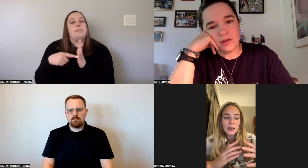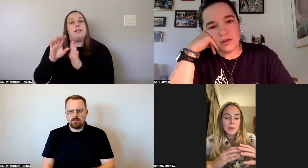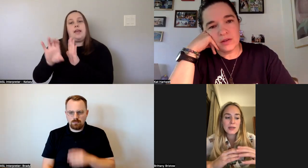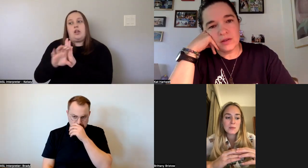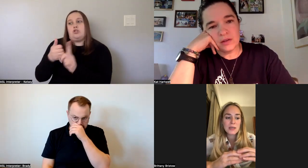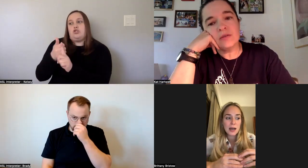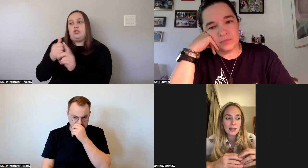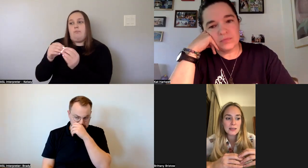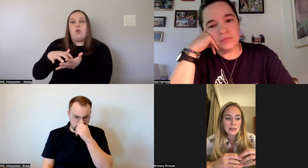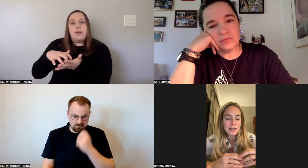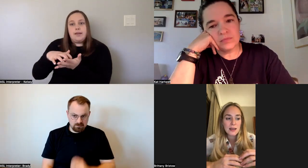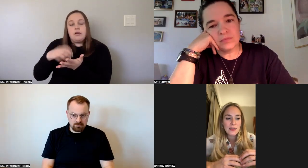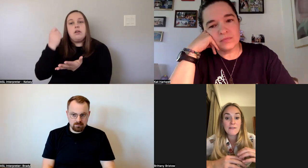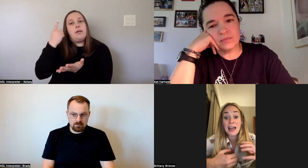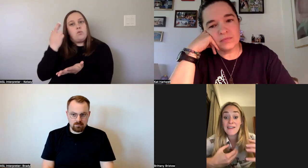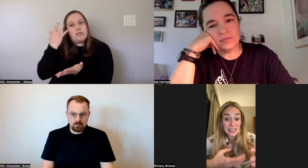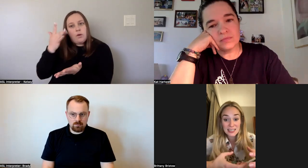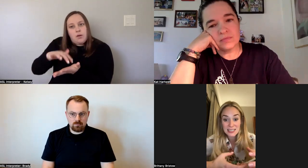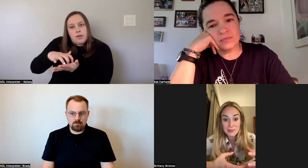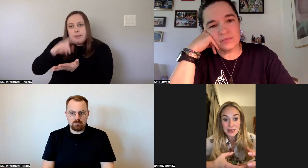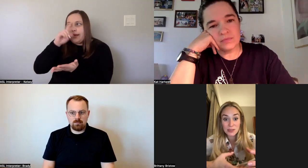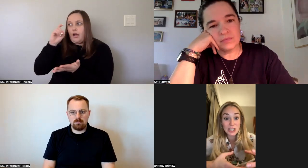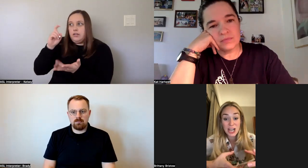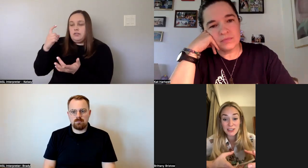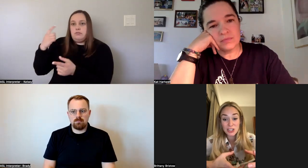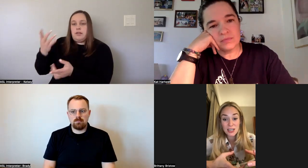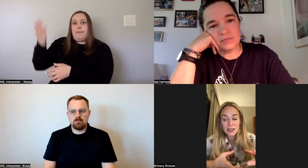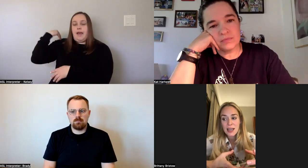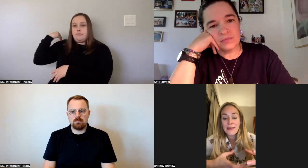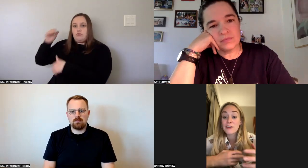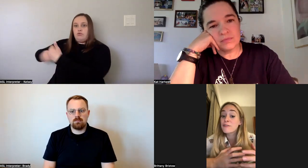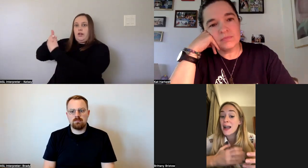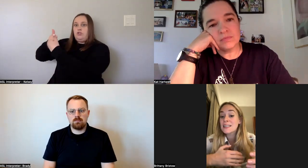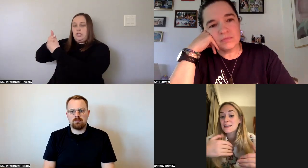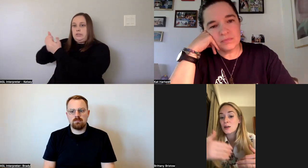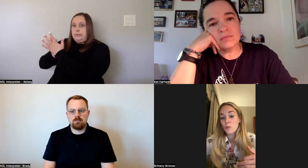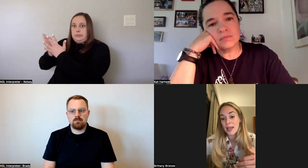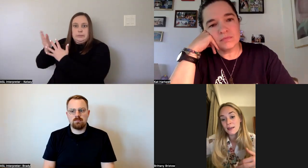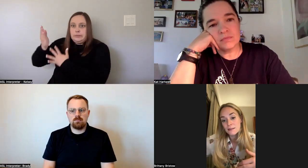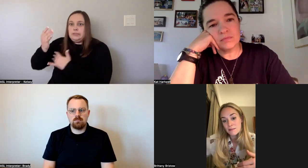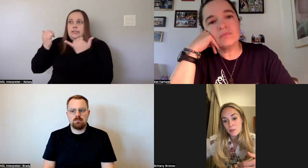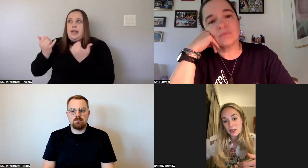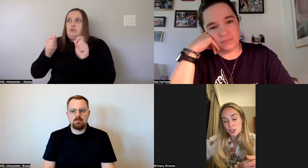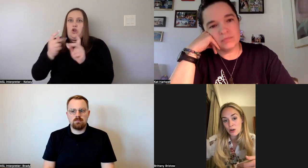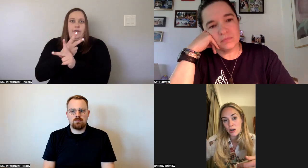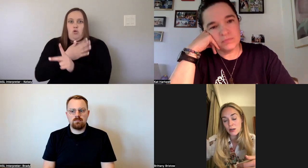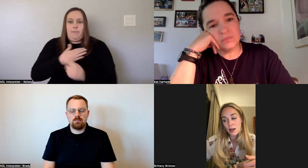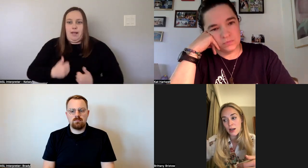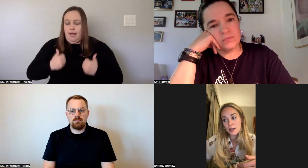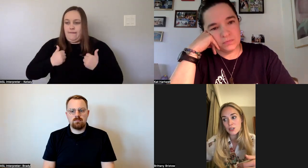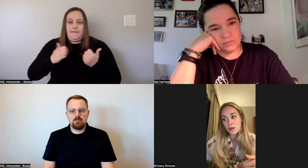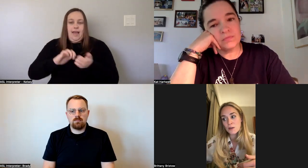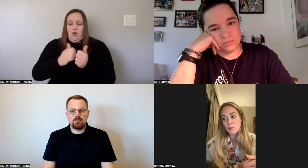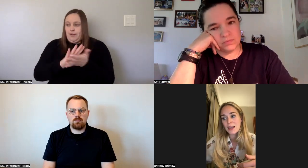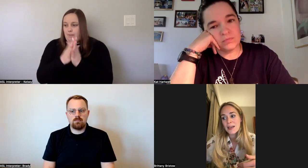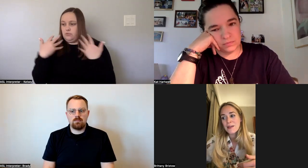weak, but it's because they've navigated something really challenging and they're finding their way to being strong,